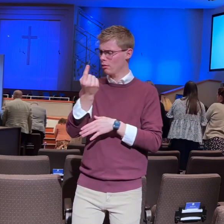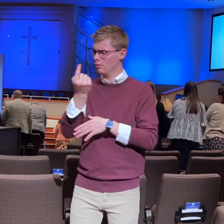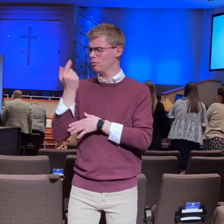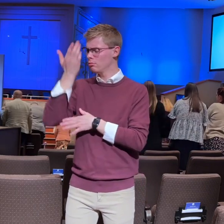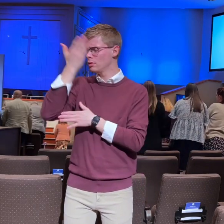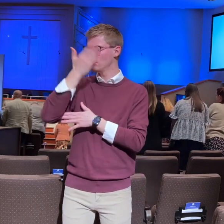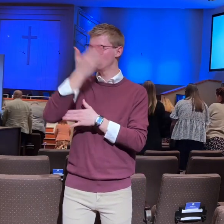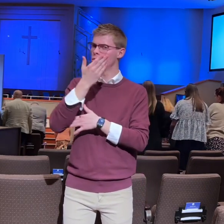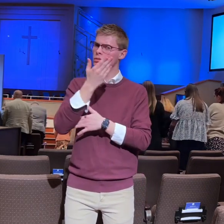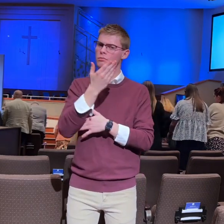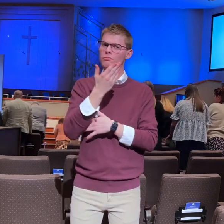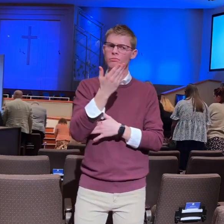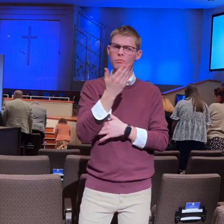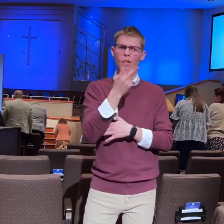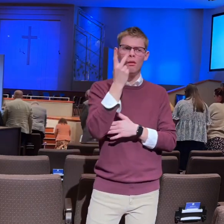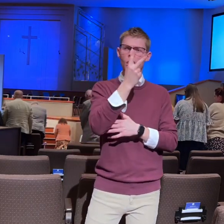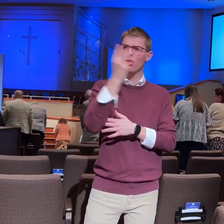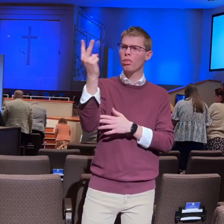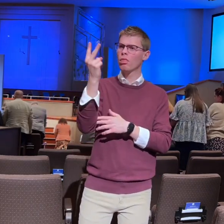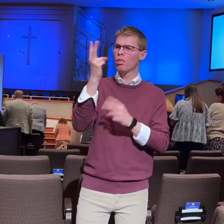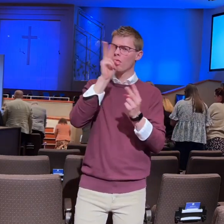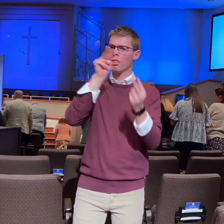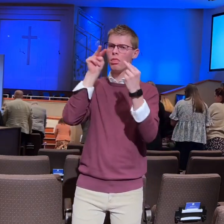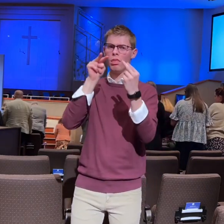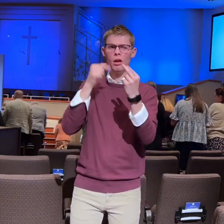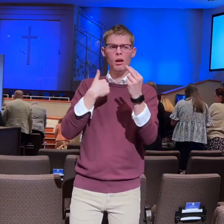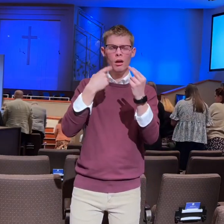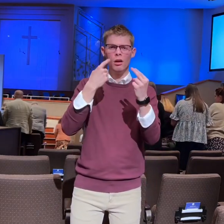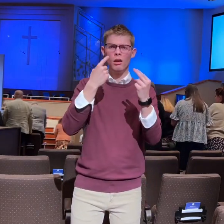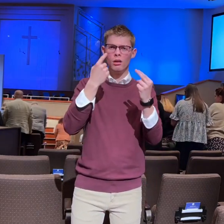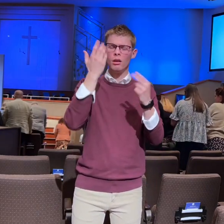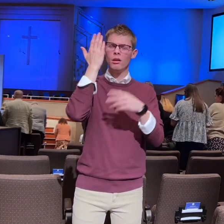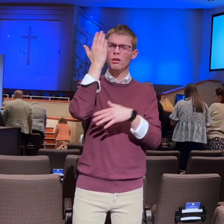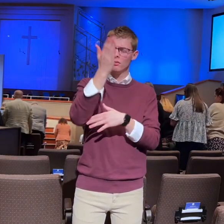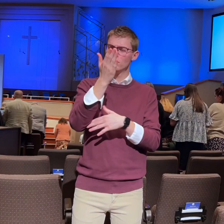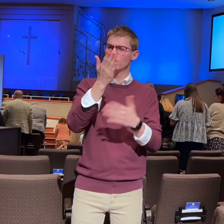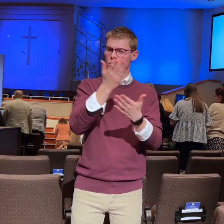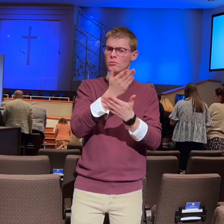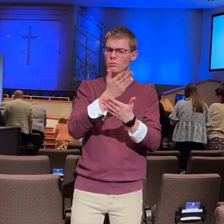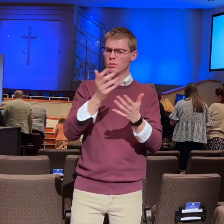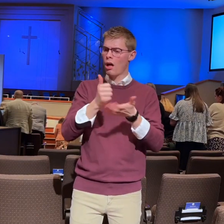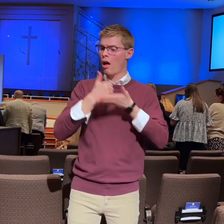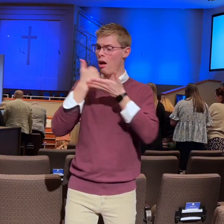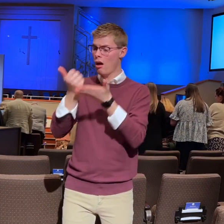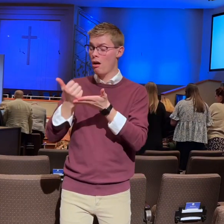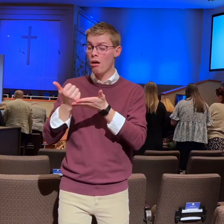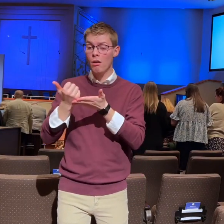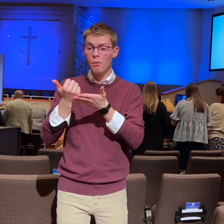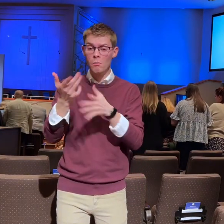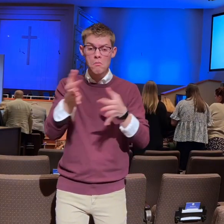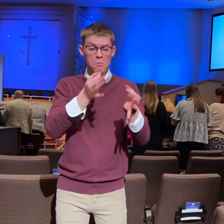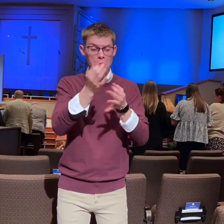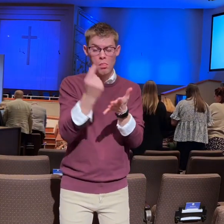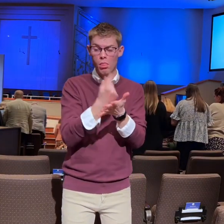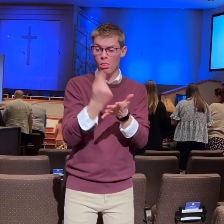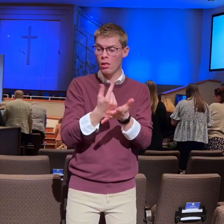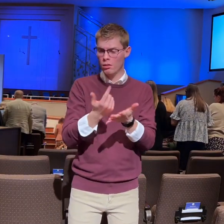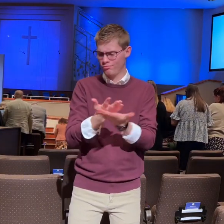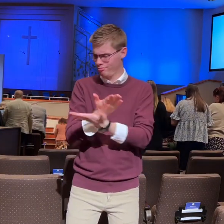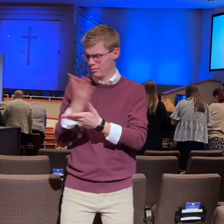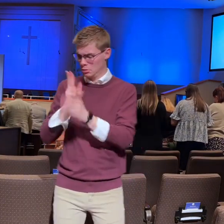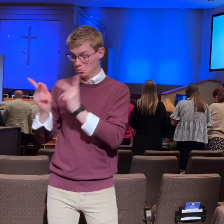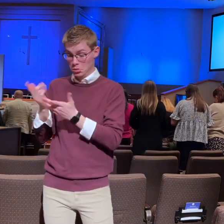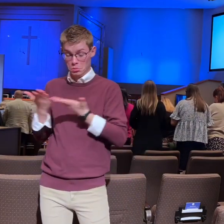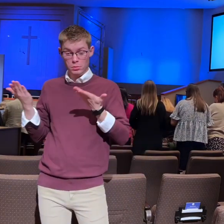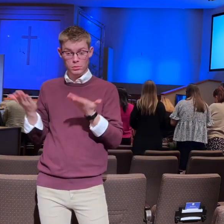me and I'll see you there and I'll come and talk with you. We'll help you to know how you can be a Christian. There's folks here that will talk with you. If you don't know